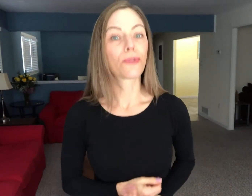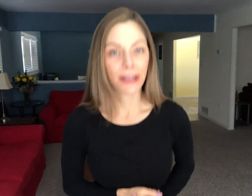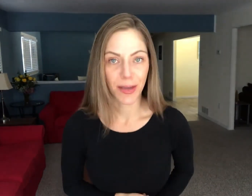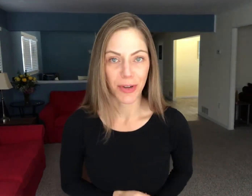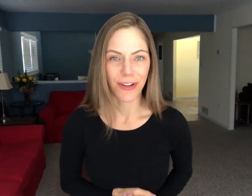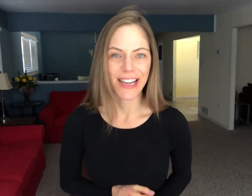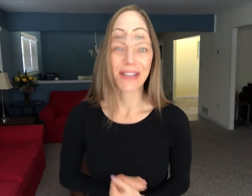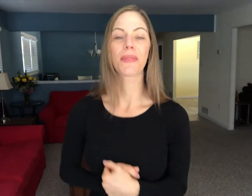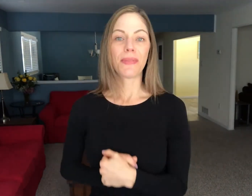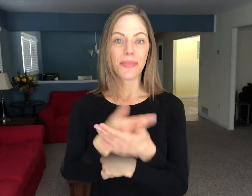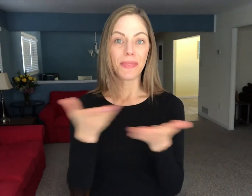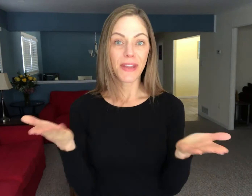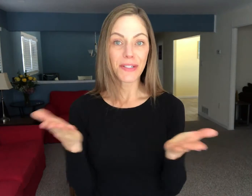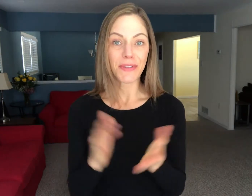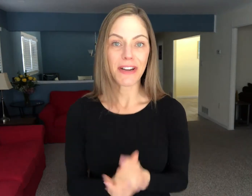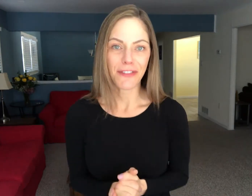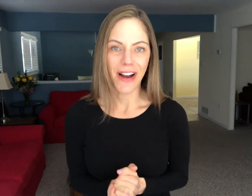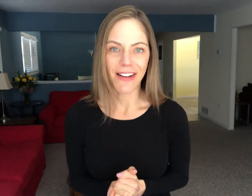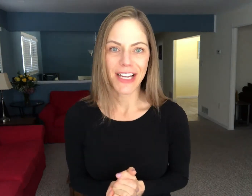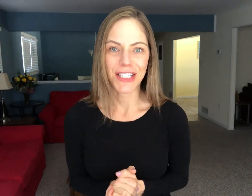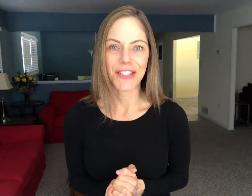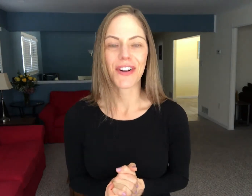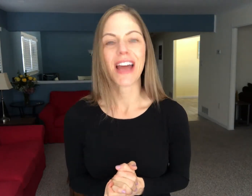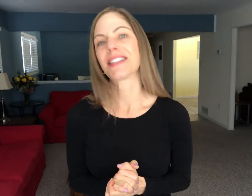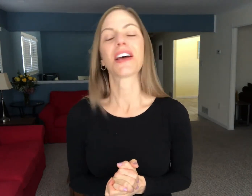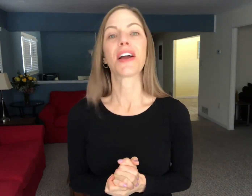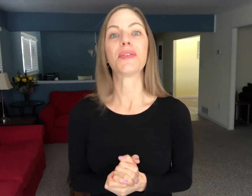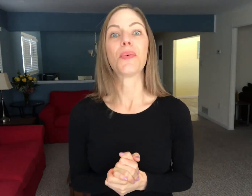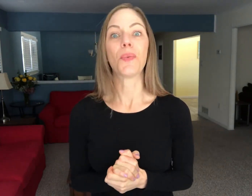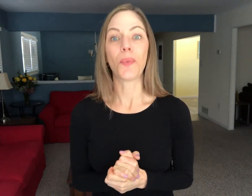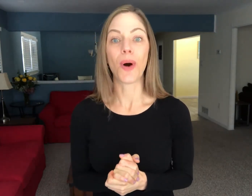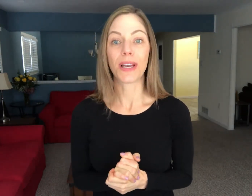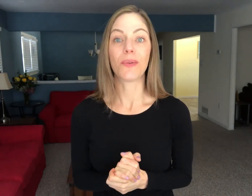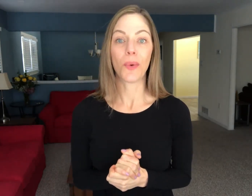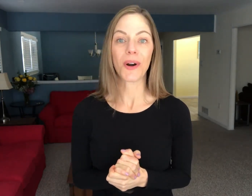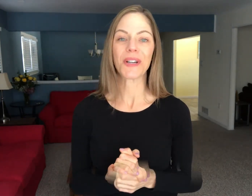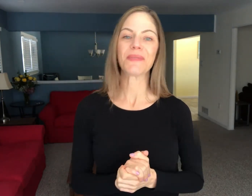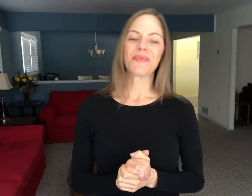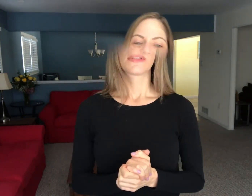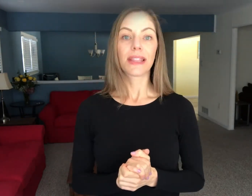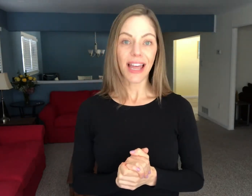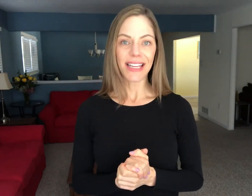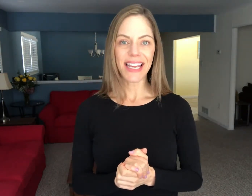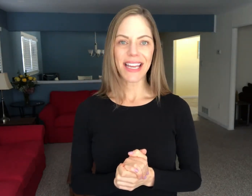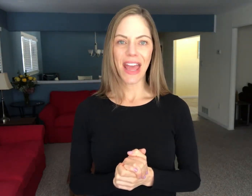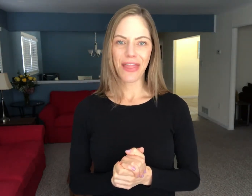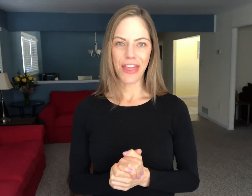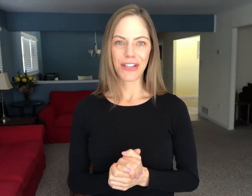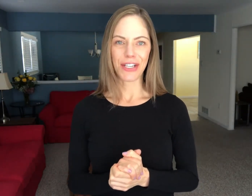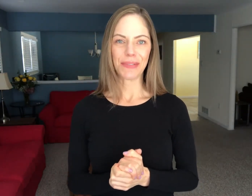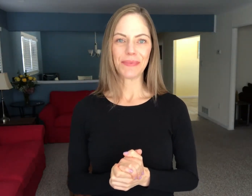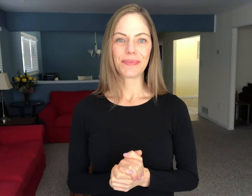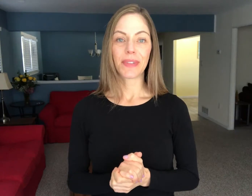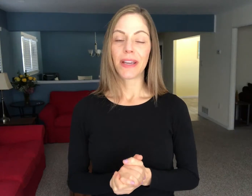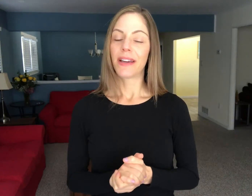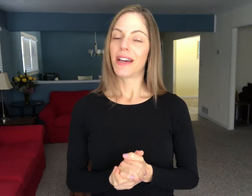Really been raining. There's 3 different variations for how to sign one word. Lightning and thunder. I've